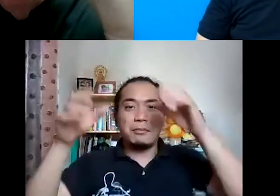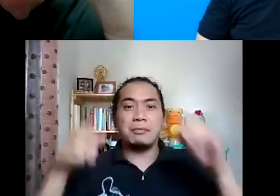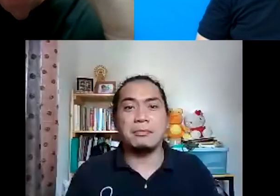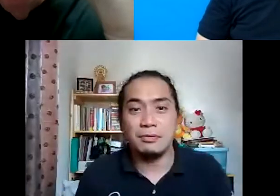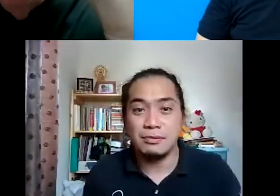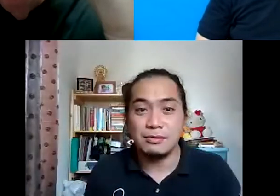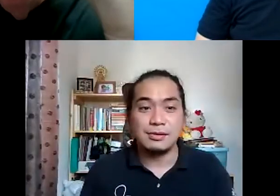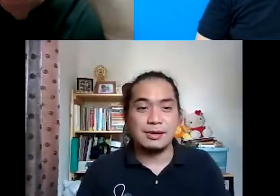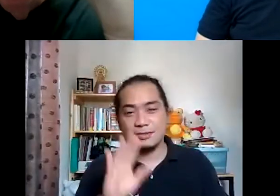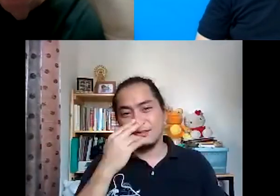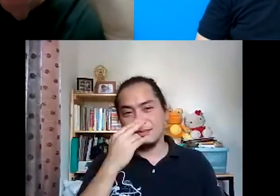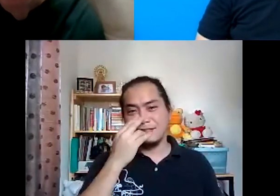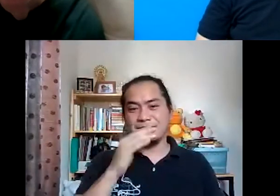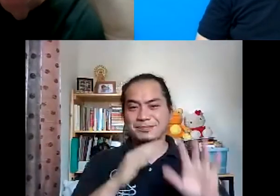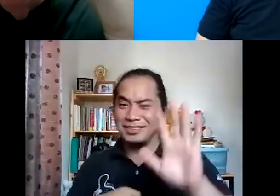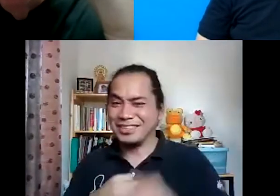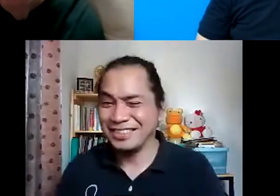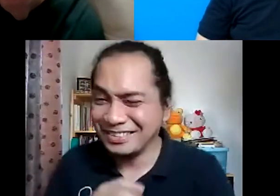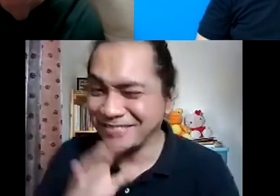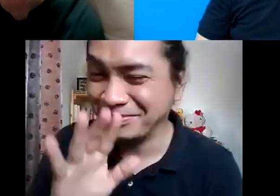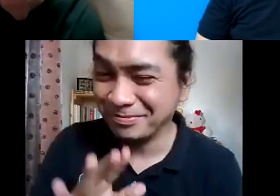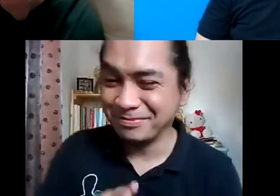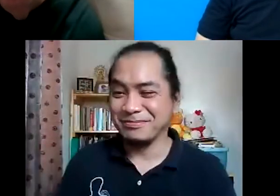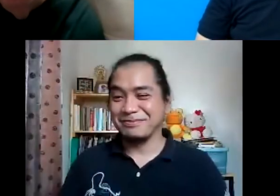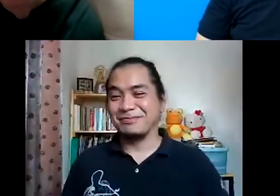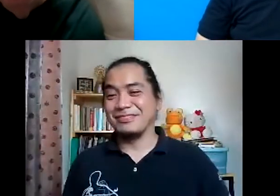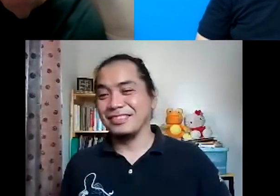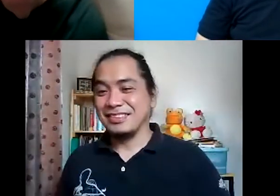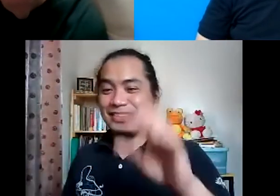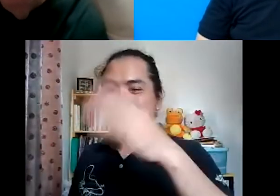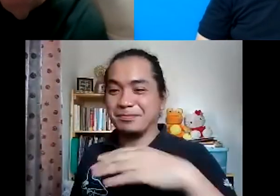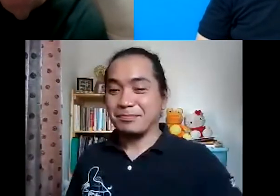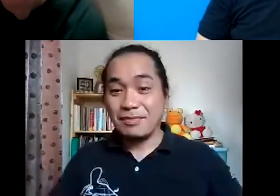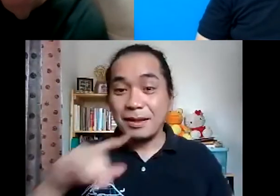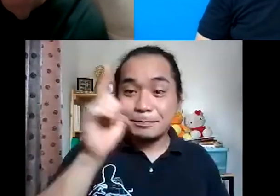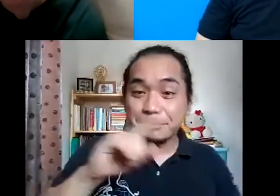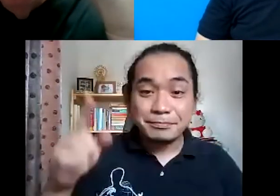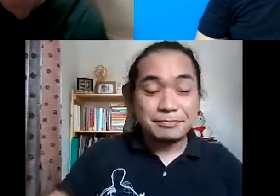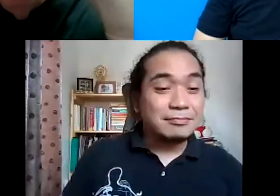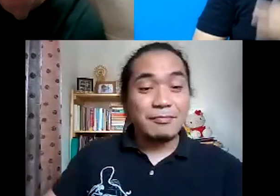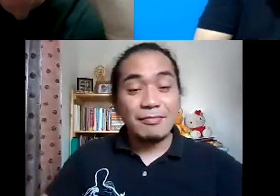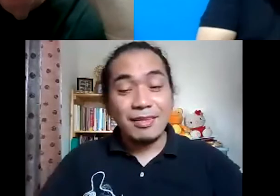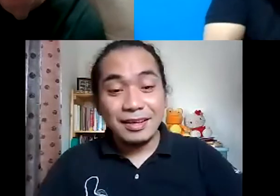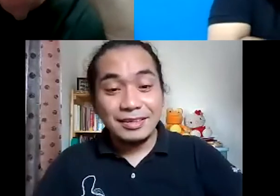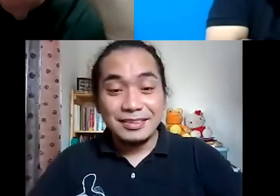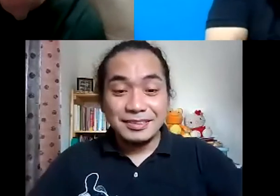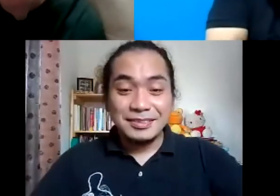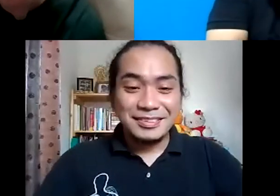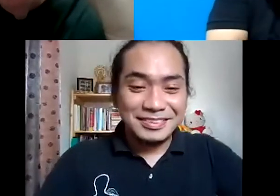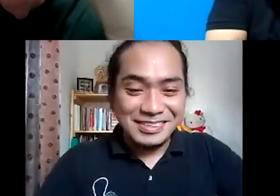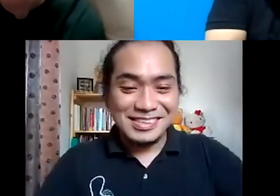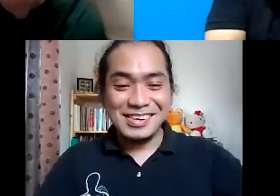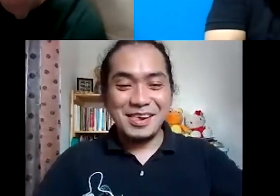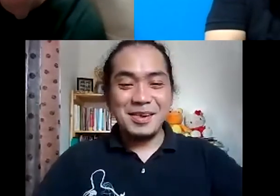just like his name sign, his tooth is split in two. His brain is also split in two, but